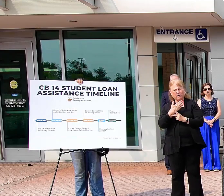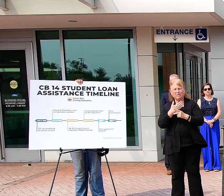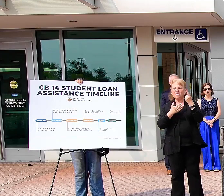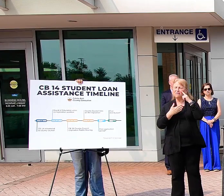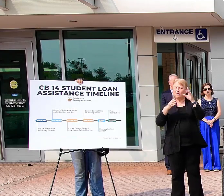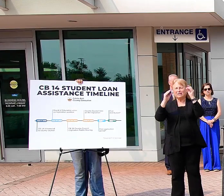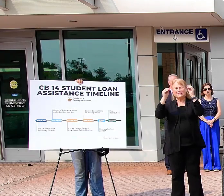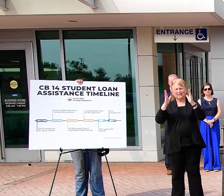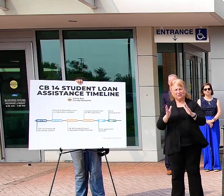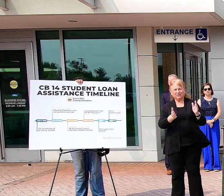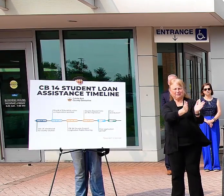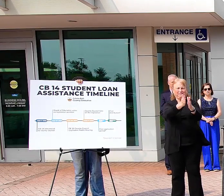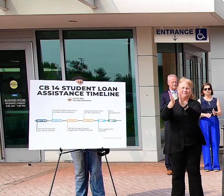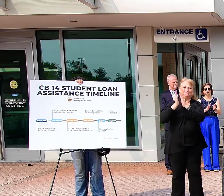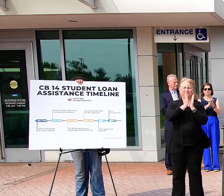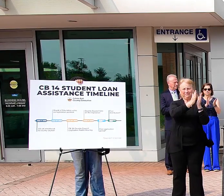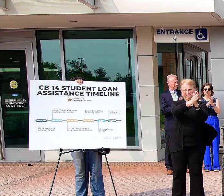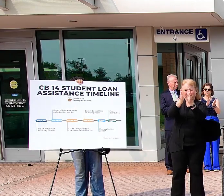for teachers.